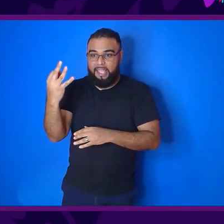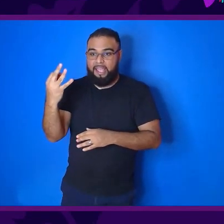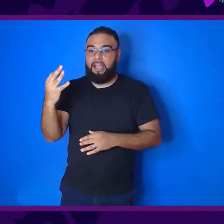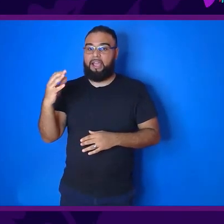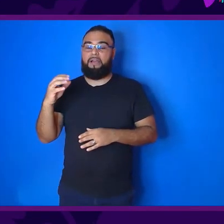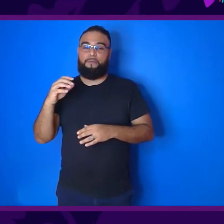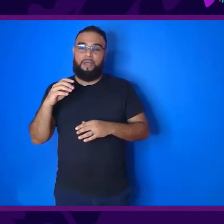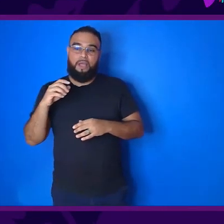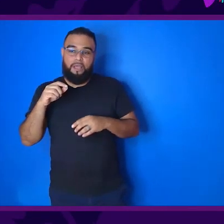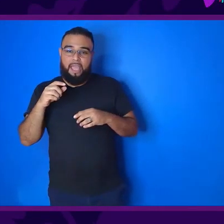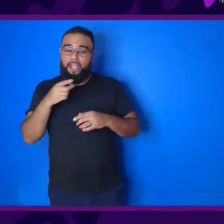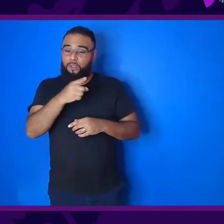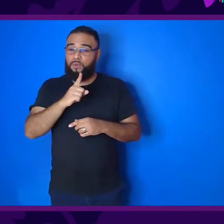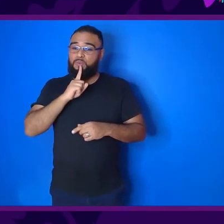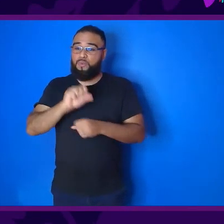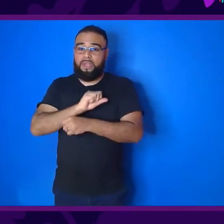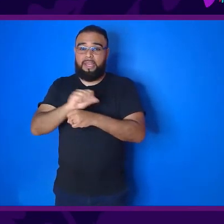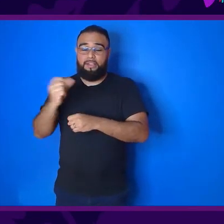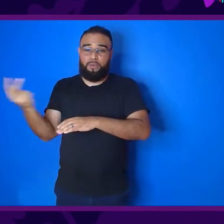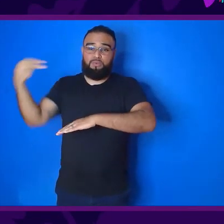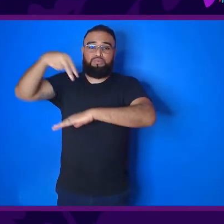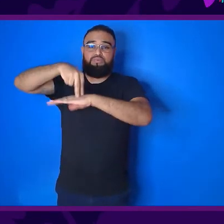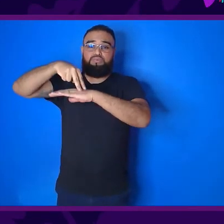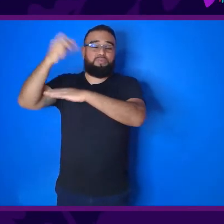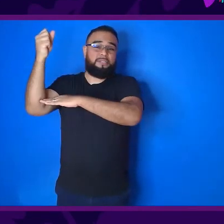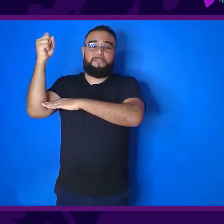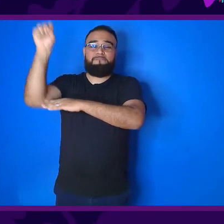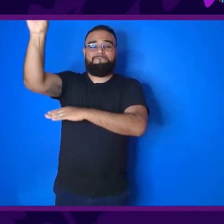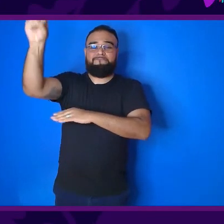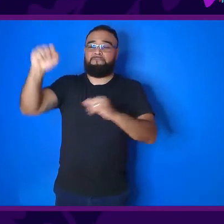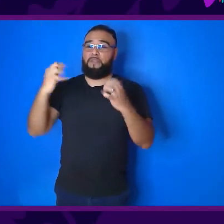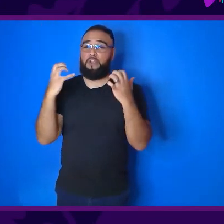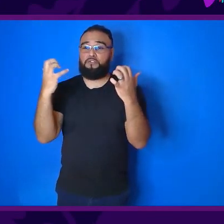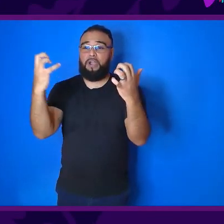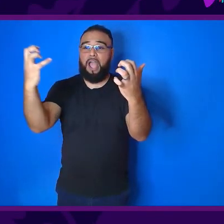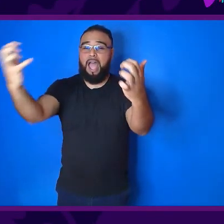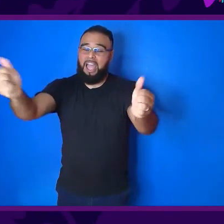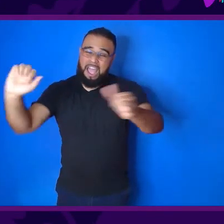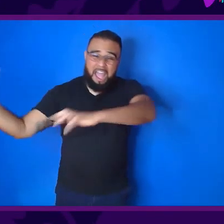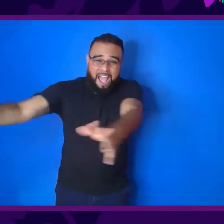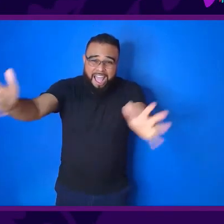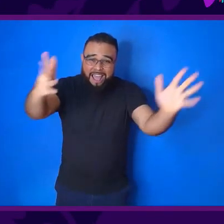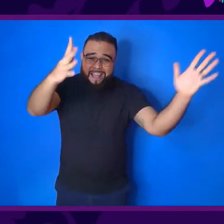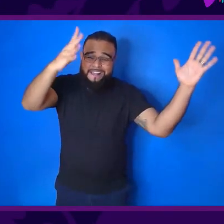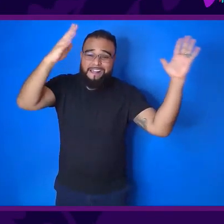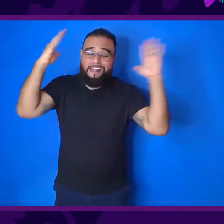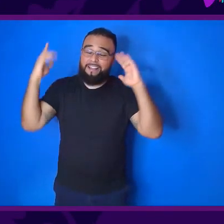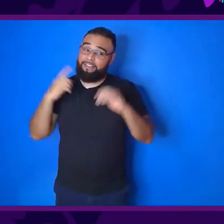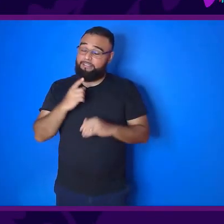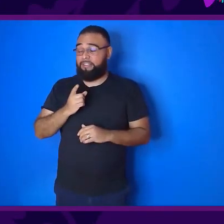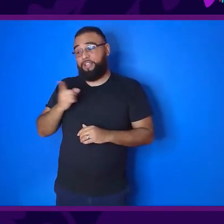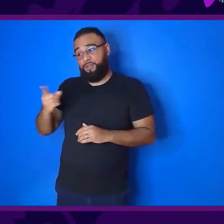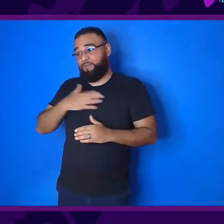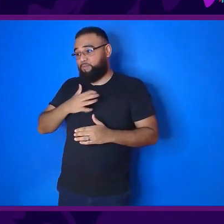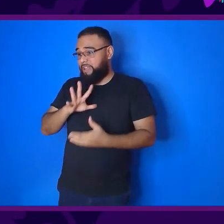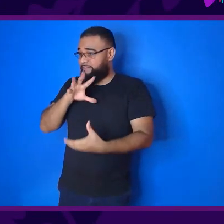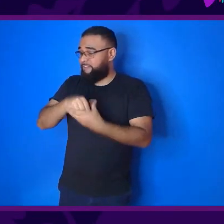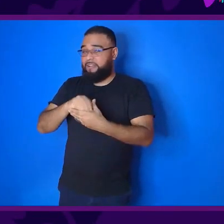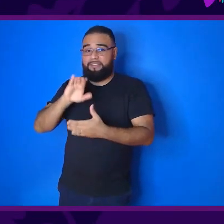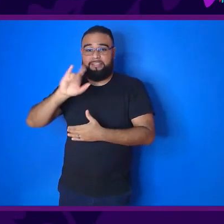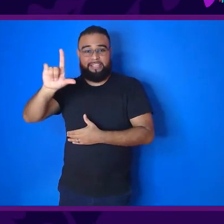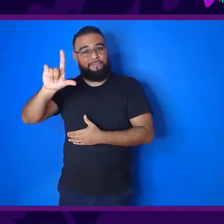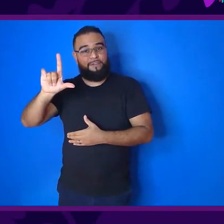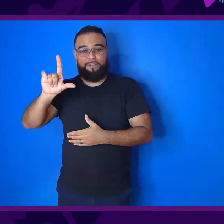rallied the crowd the way only you can do, and then you engaged in civil disobedience and got yourself arrested right along